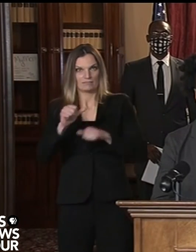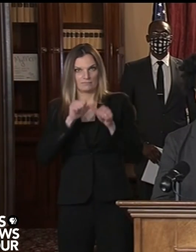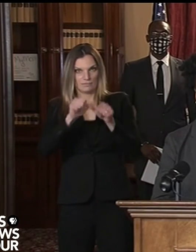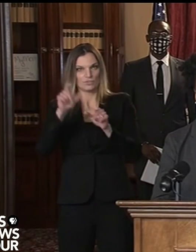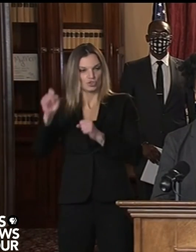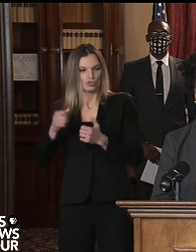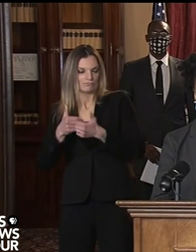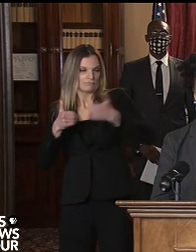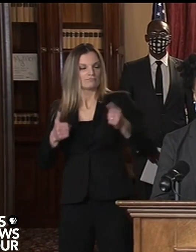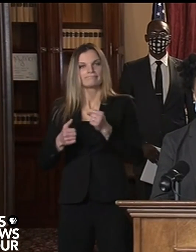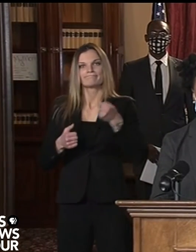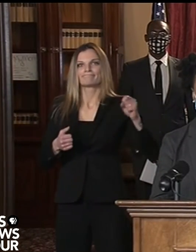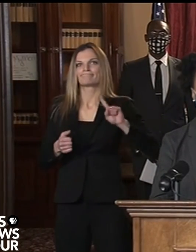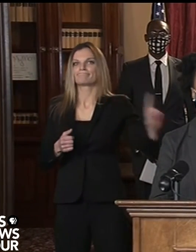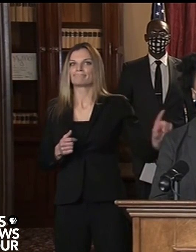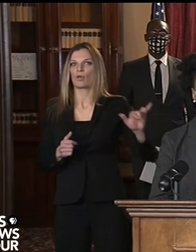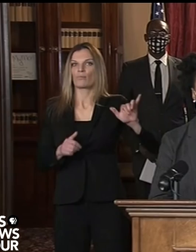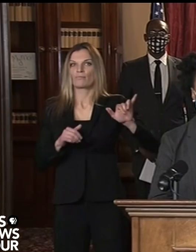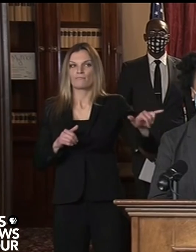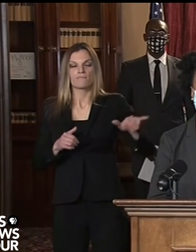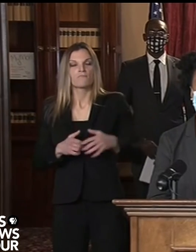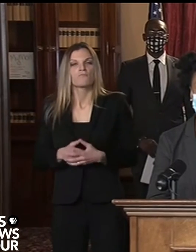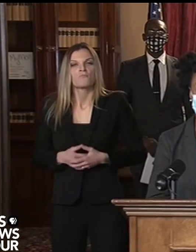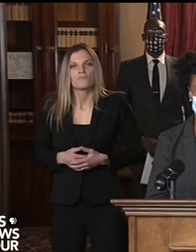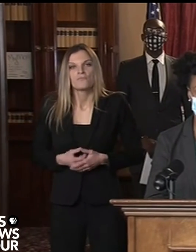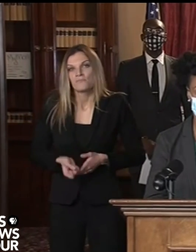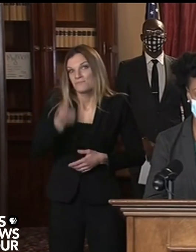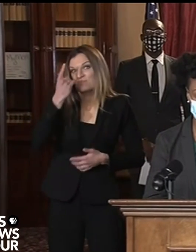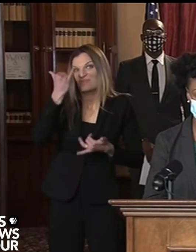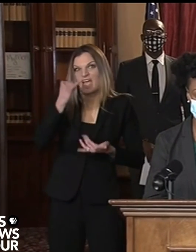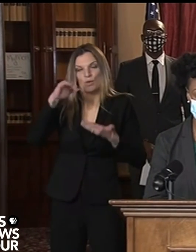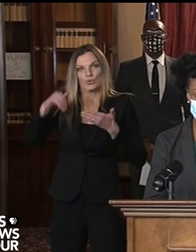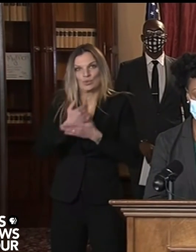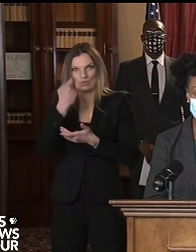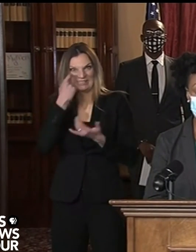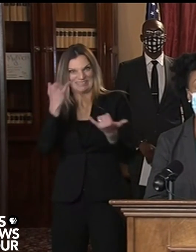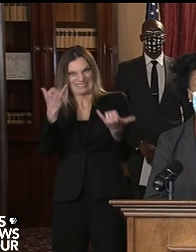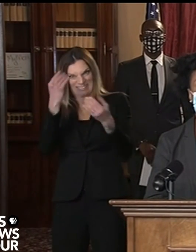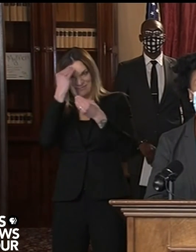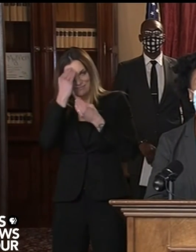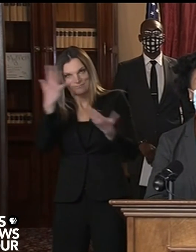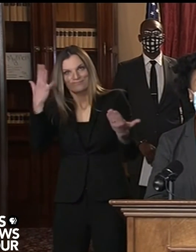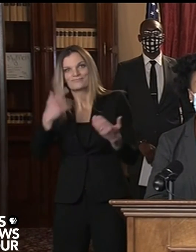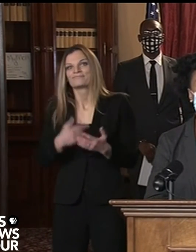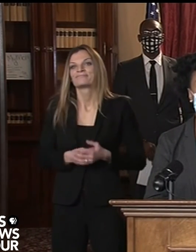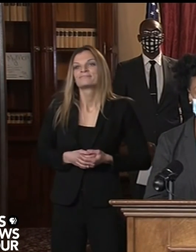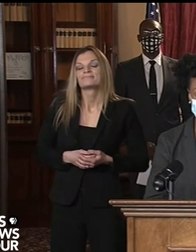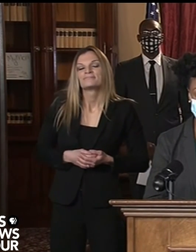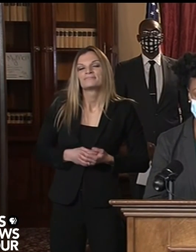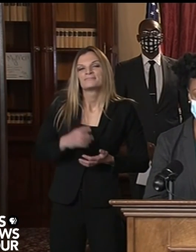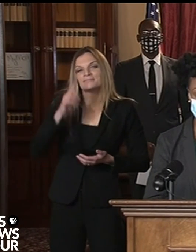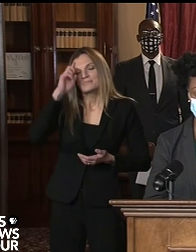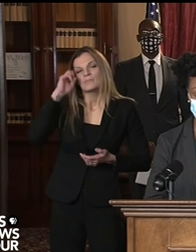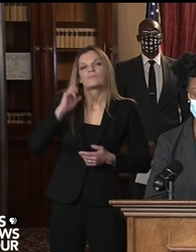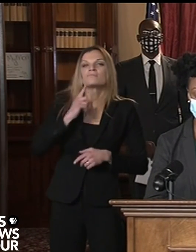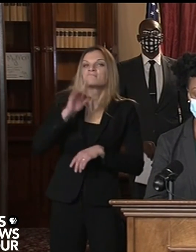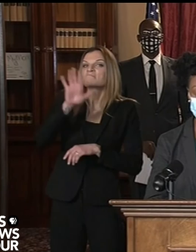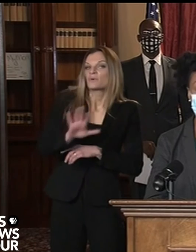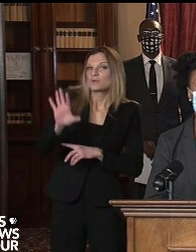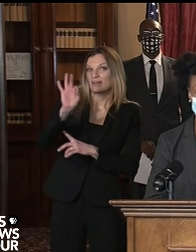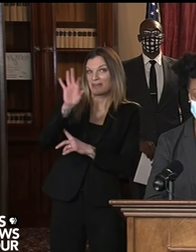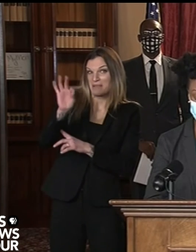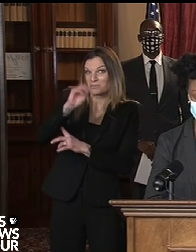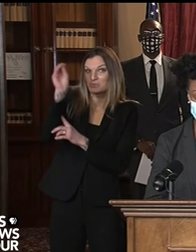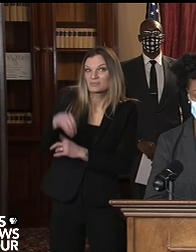new data based on analysis of hundreds of thousands of cases, indicating that 99% of